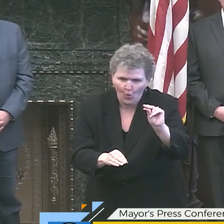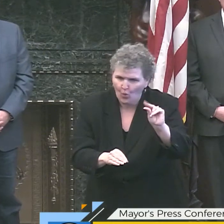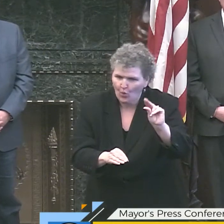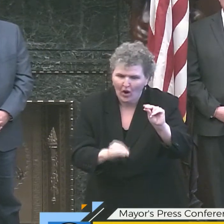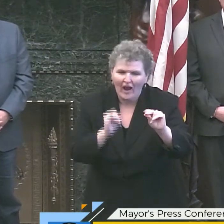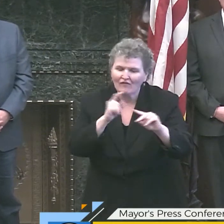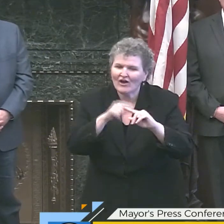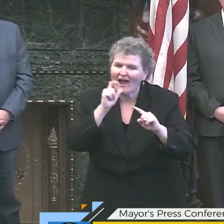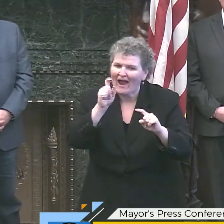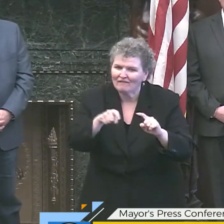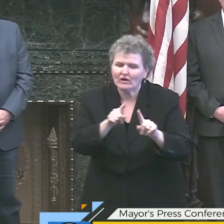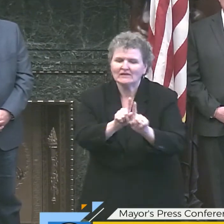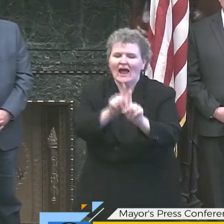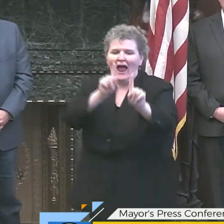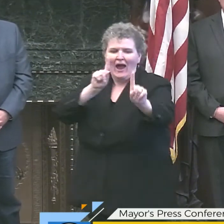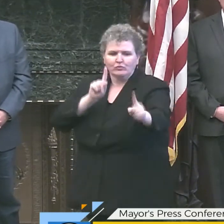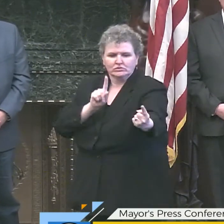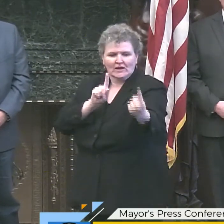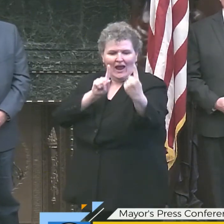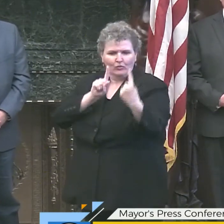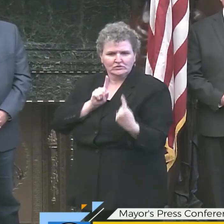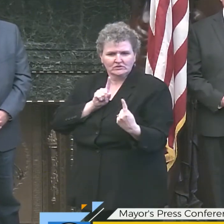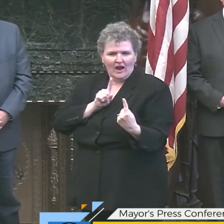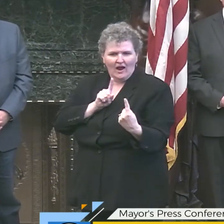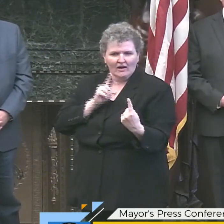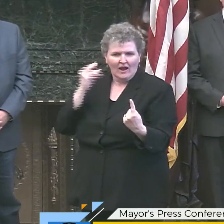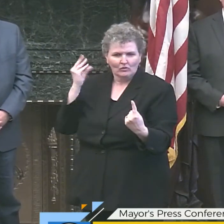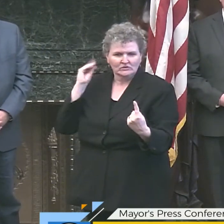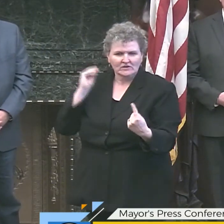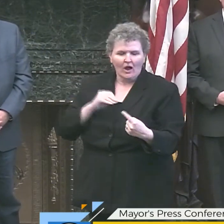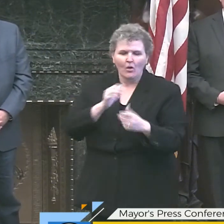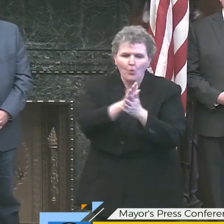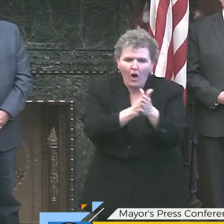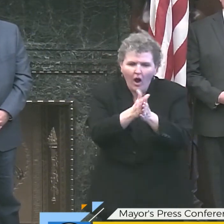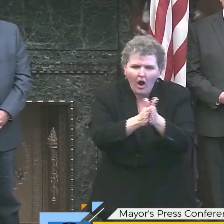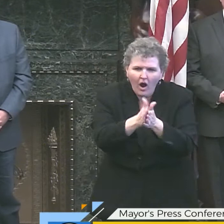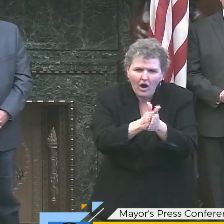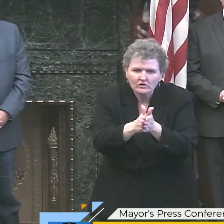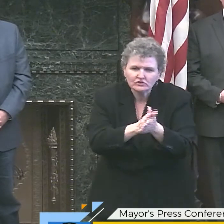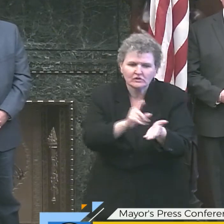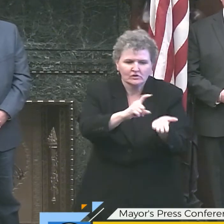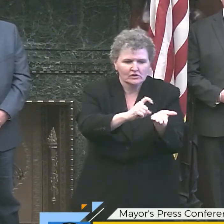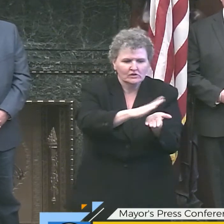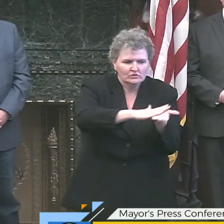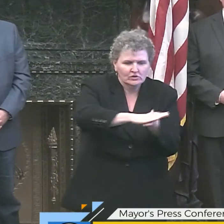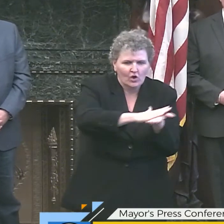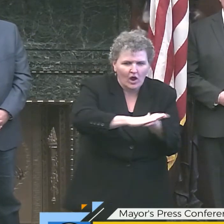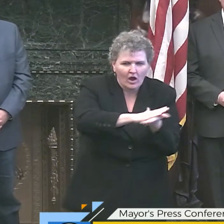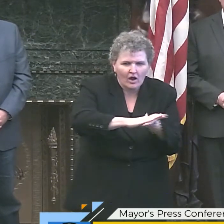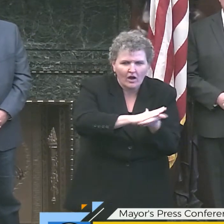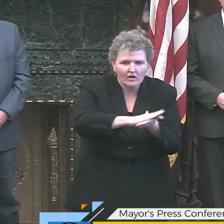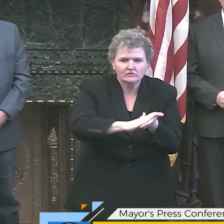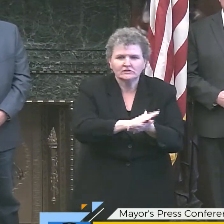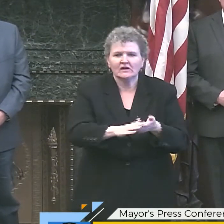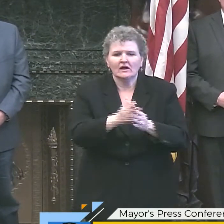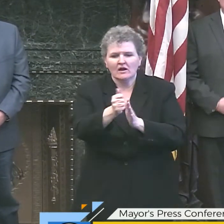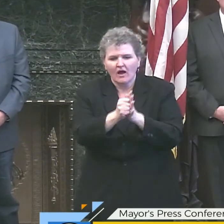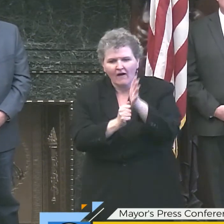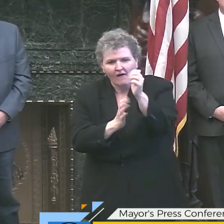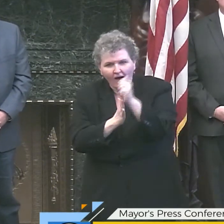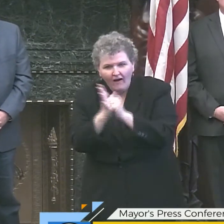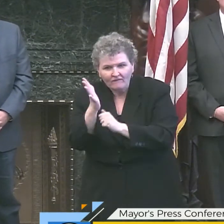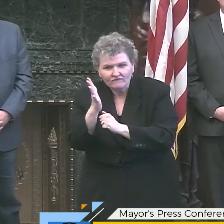time again the need to wash hands or use of hand sanitizer when gloves aren't necessarily appropriate to use at that